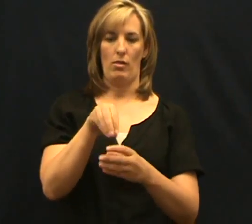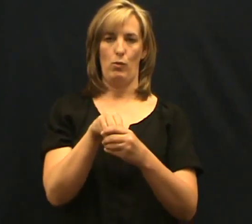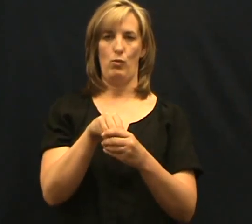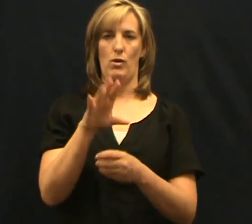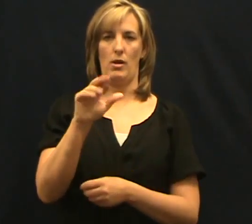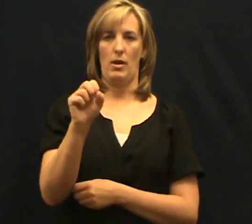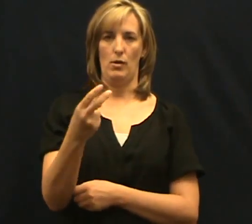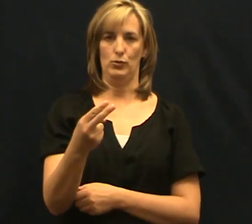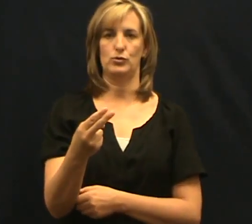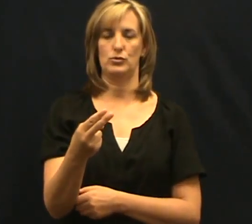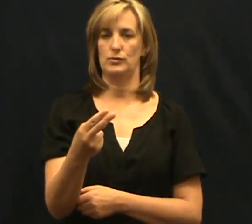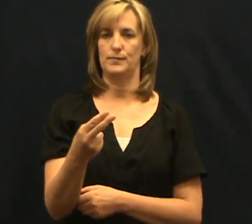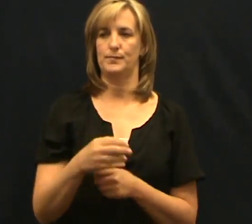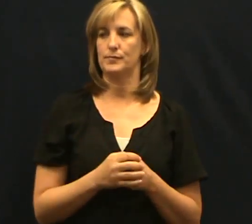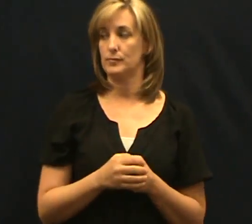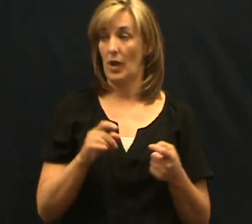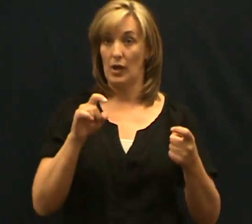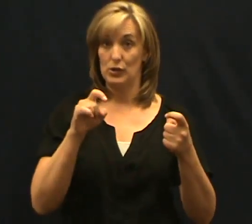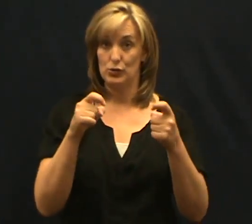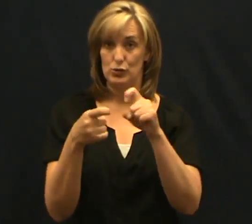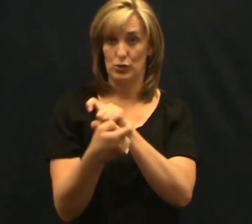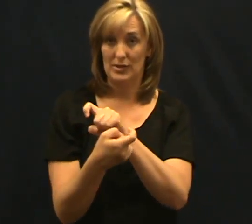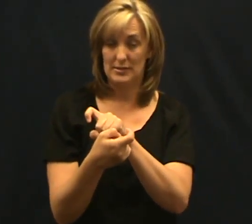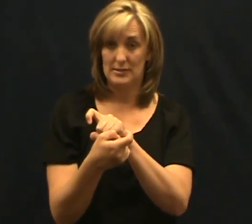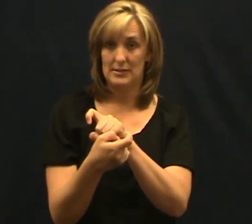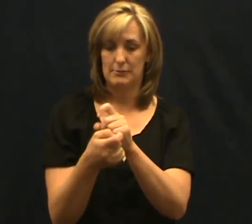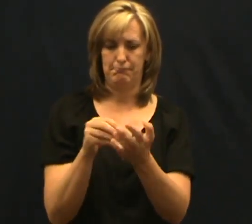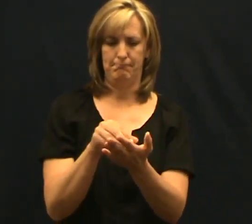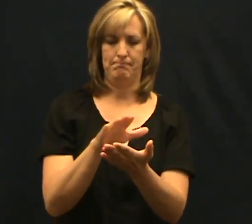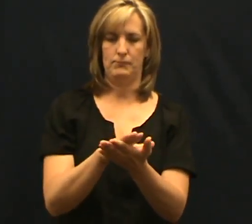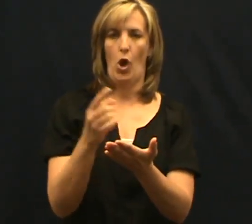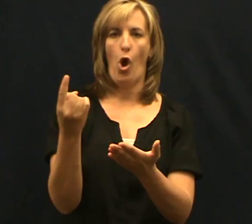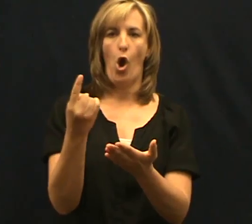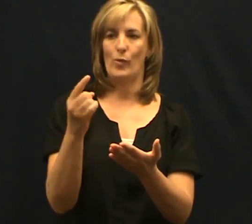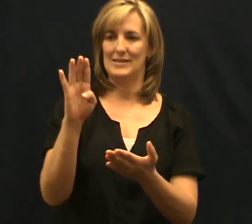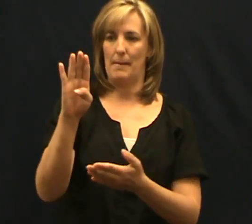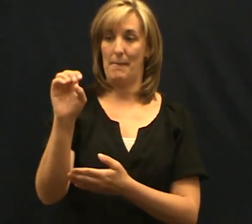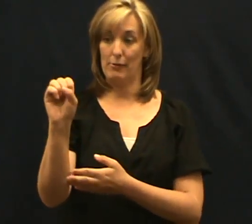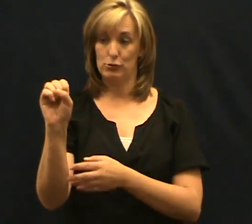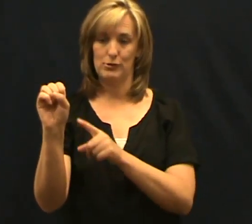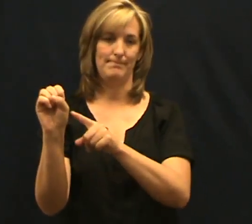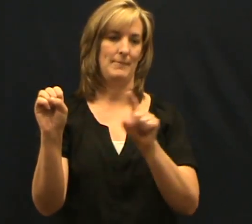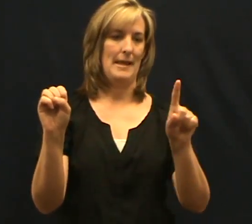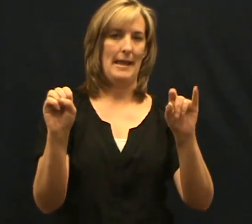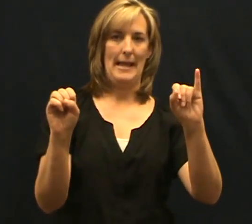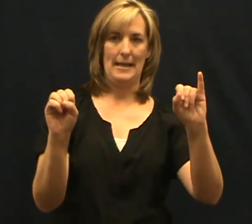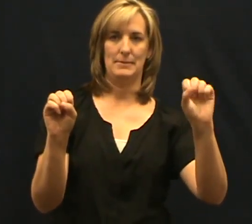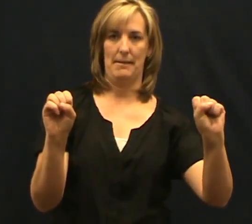Adjusting entries always include a balance sheet account and an income statement account, at least one of each.